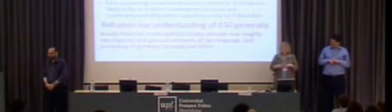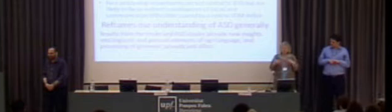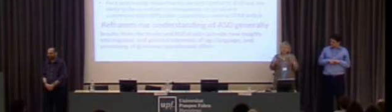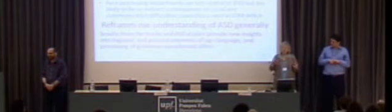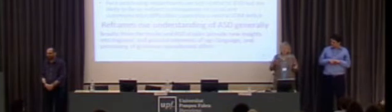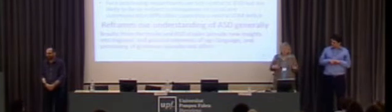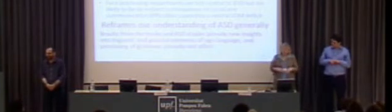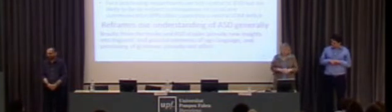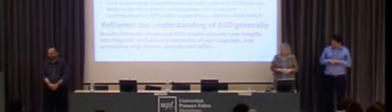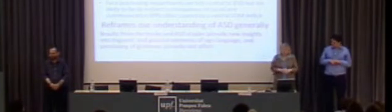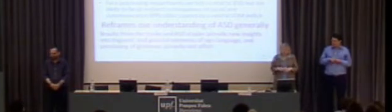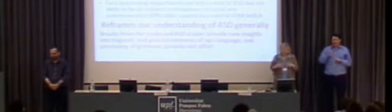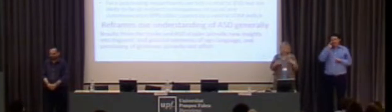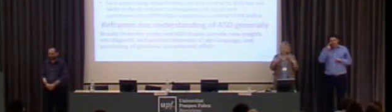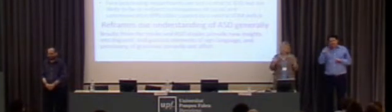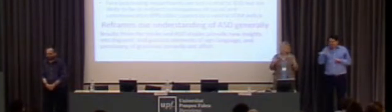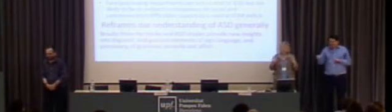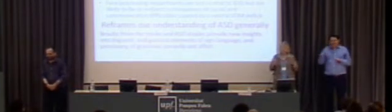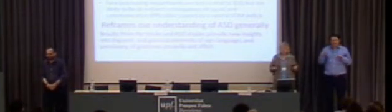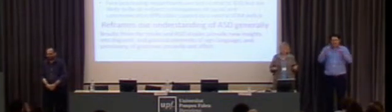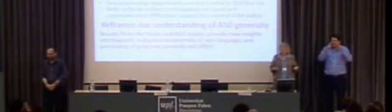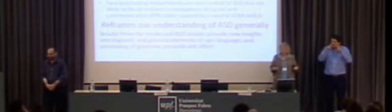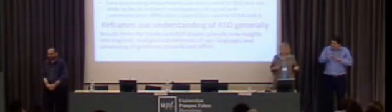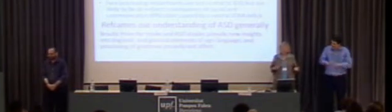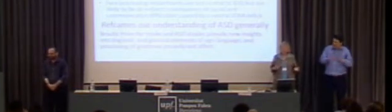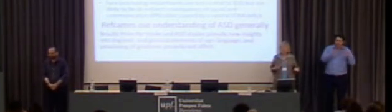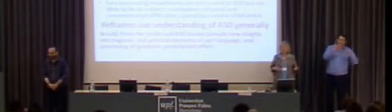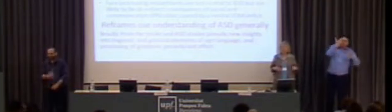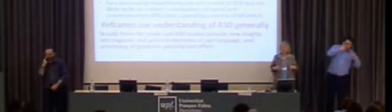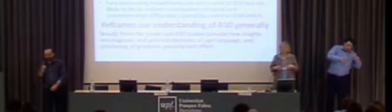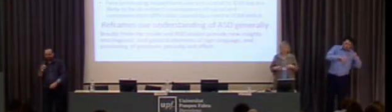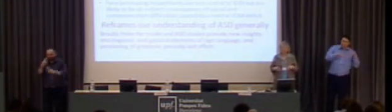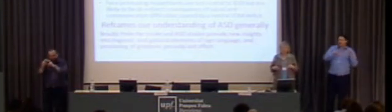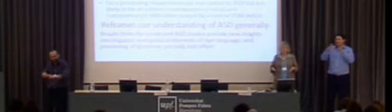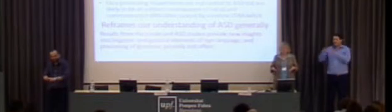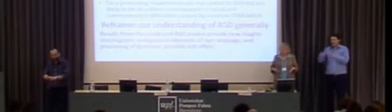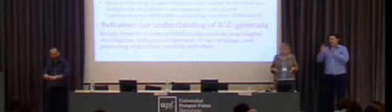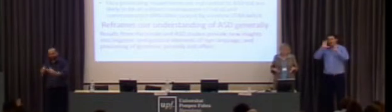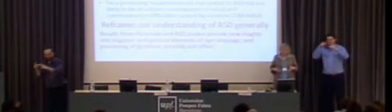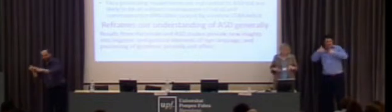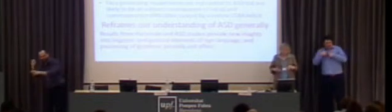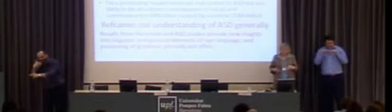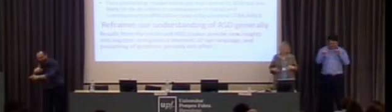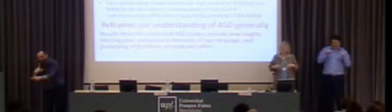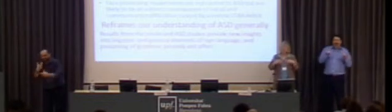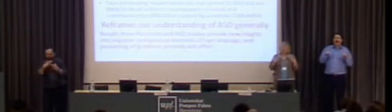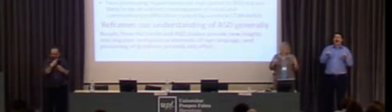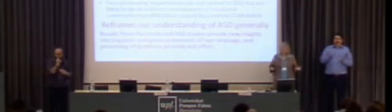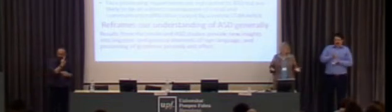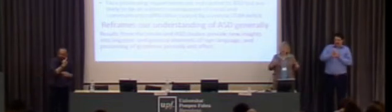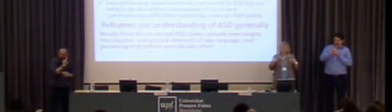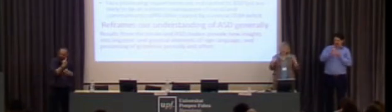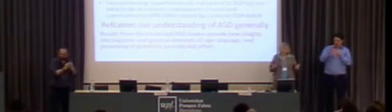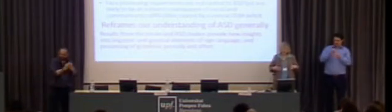So just looking at these kinds of studies, we have lots of insights both into how sign language works,